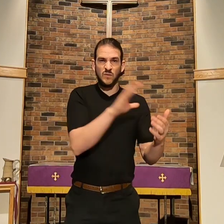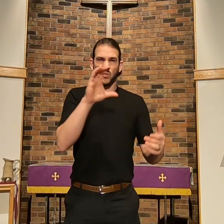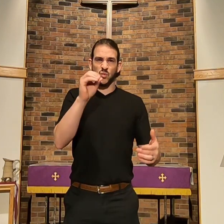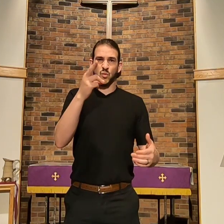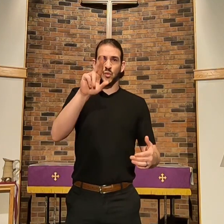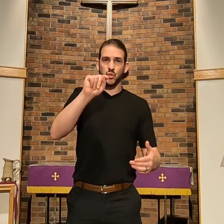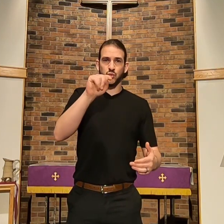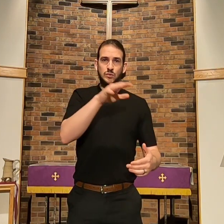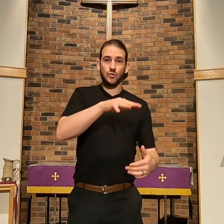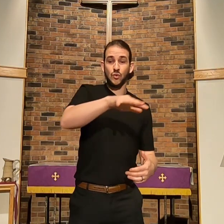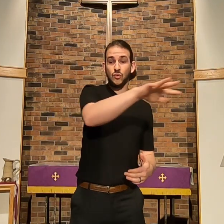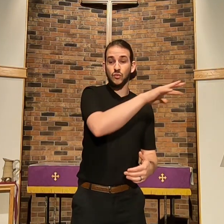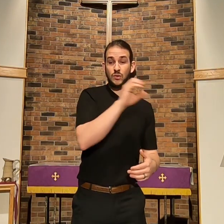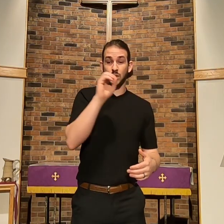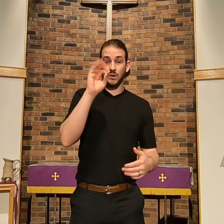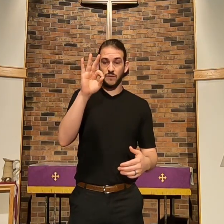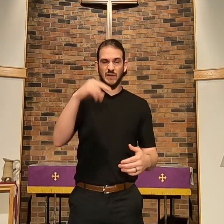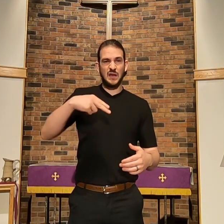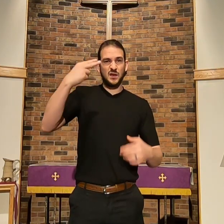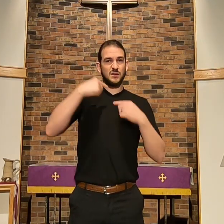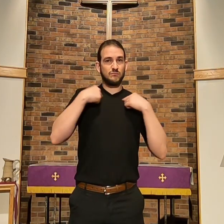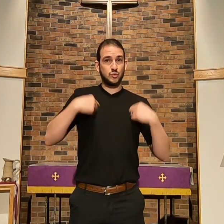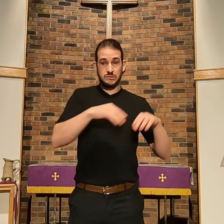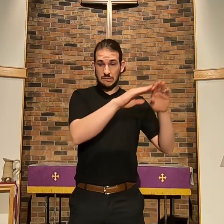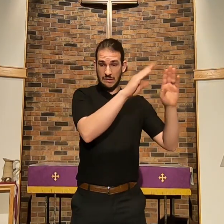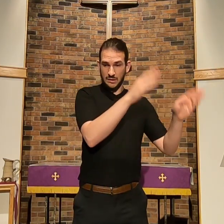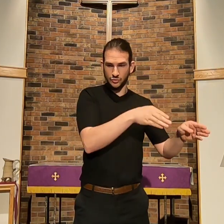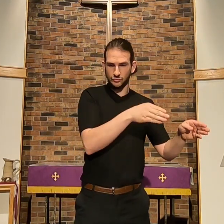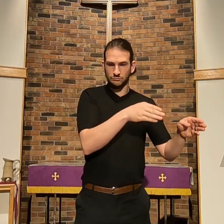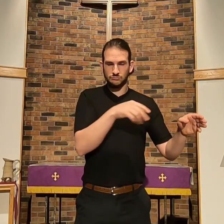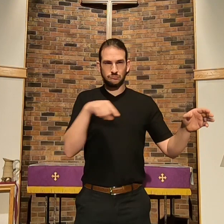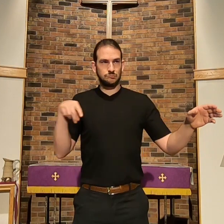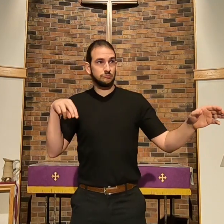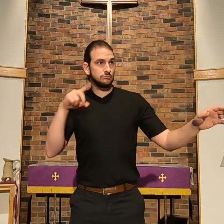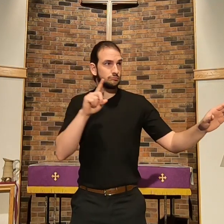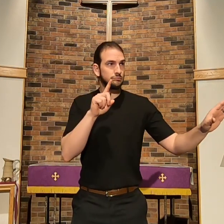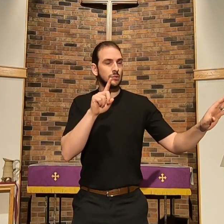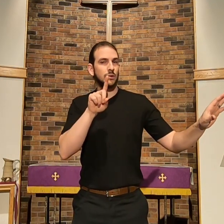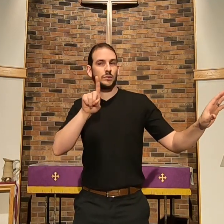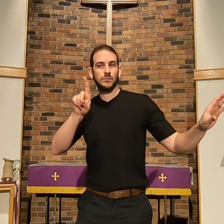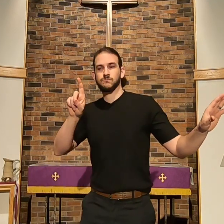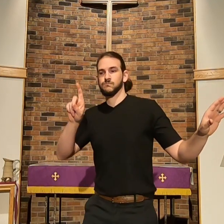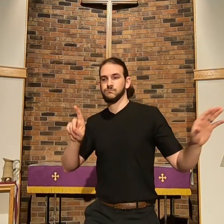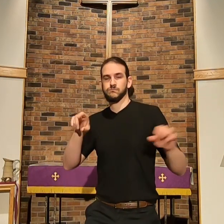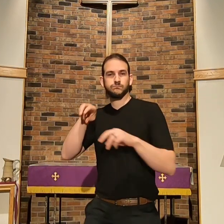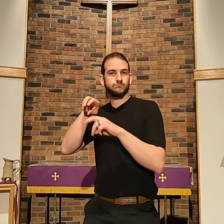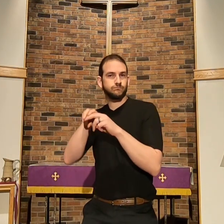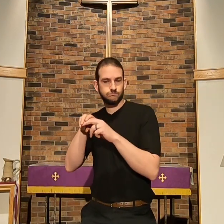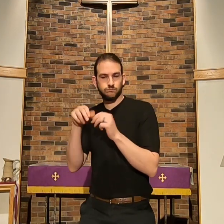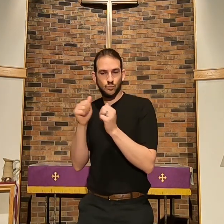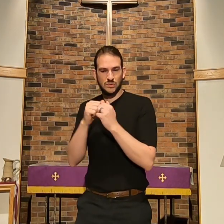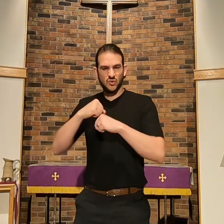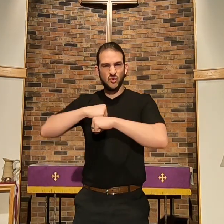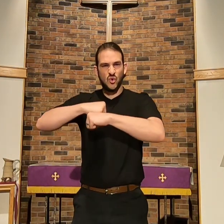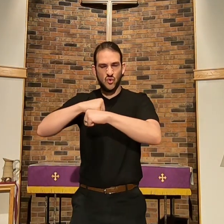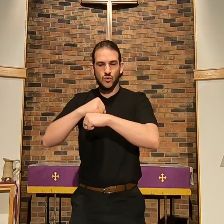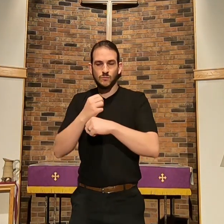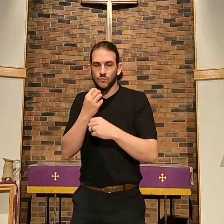And when he reached the courtyard of the high priest's house, he sat down with the guards to warm himself beside a